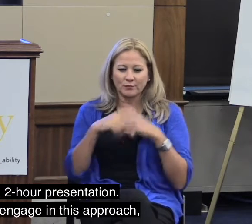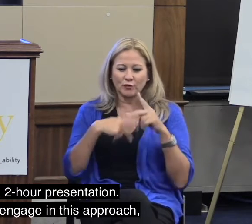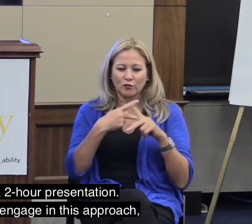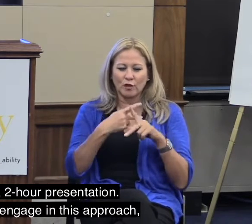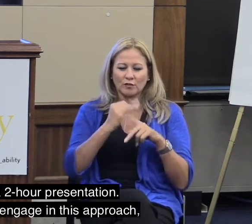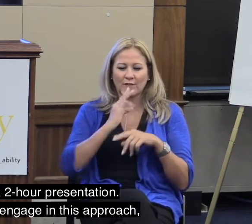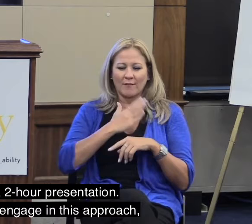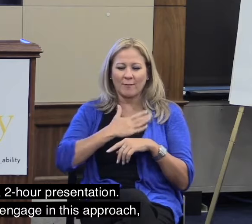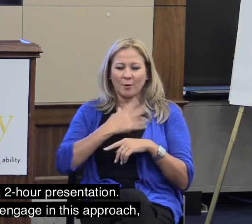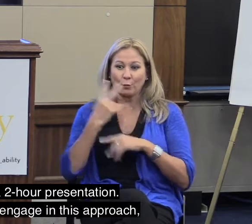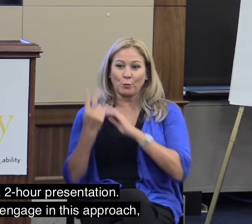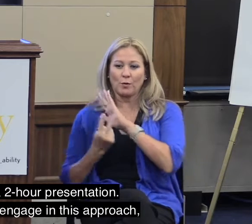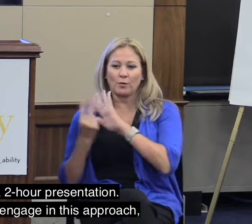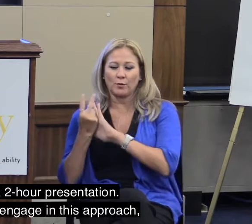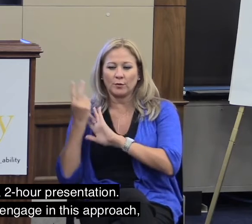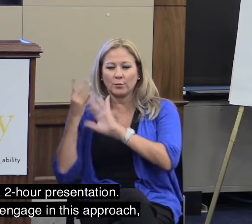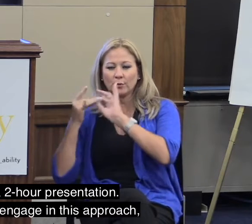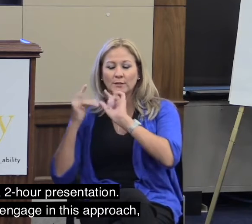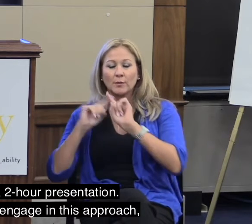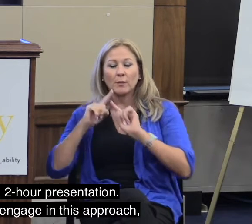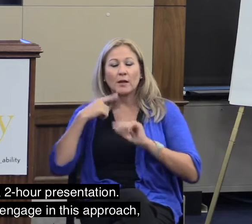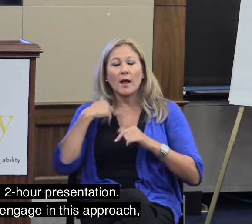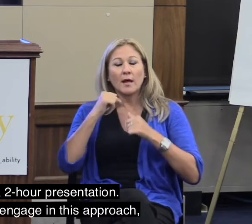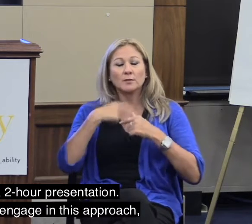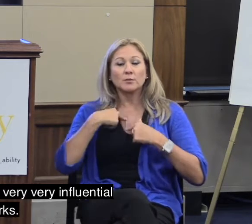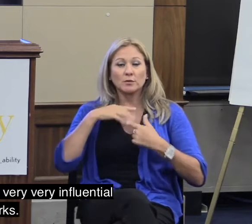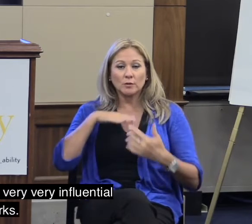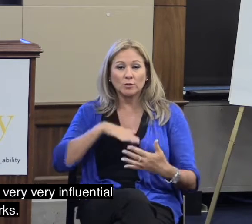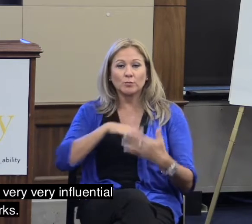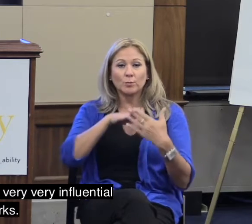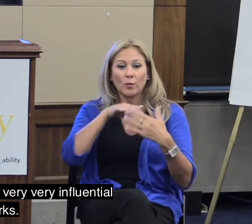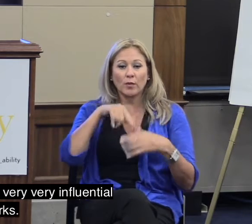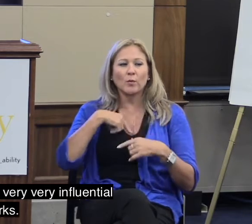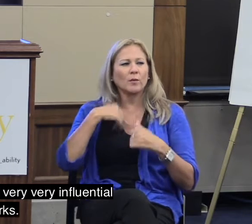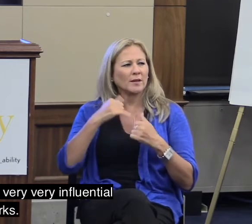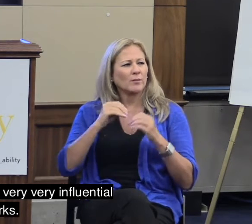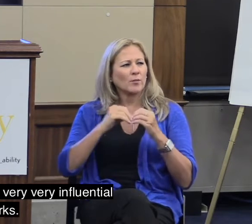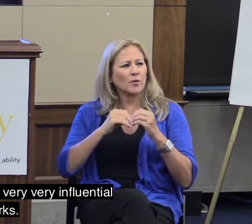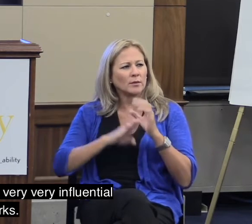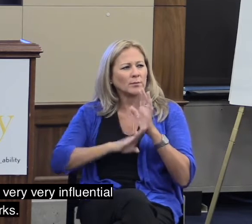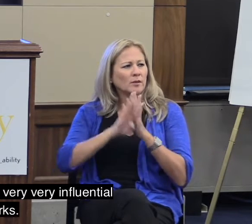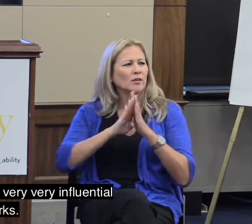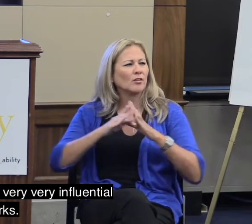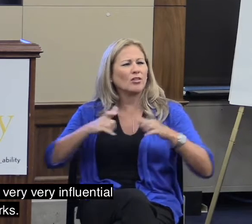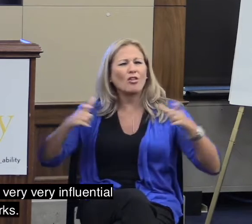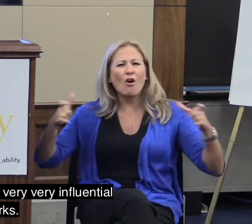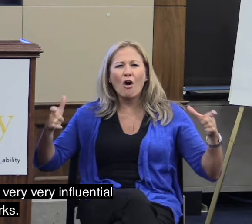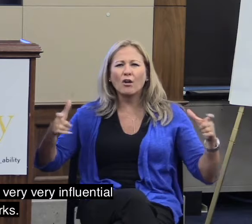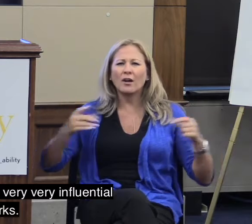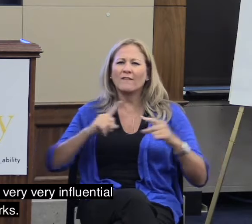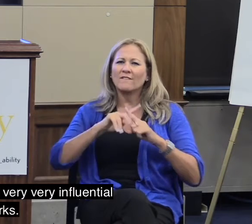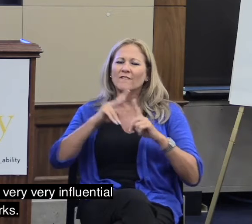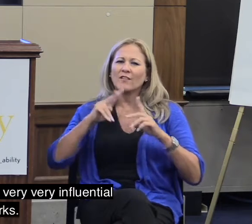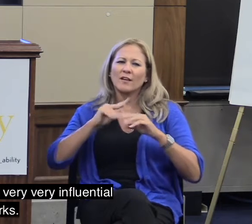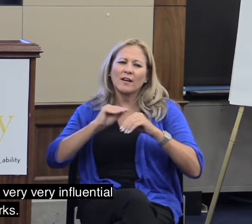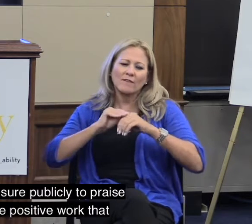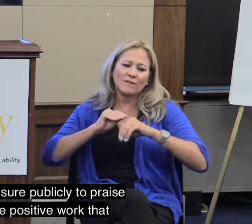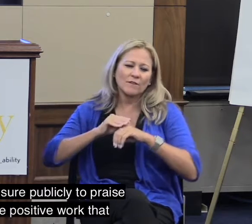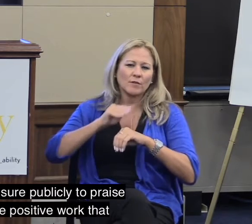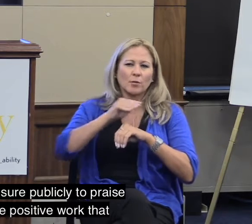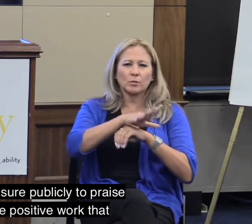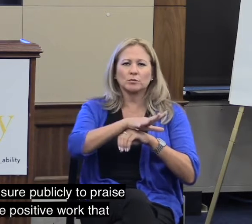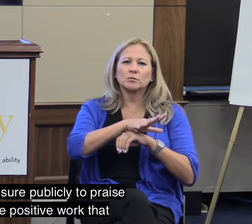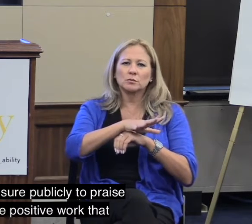happens is that as we engage in this approach, we can build large and very, very influential networks.